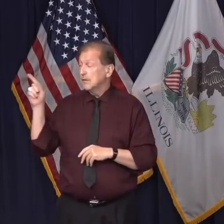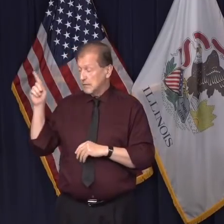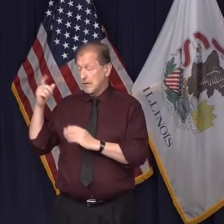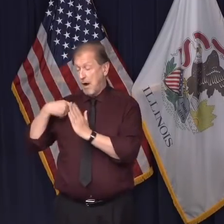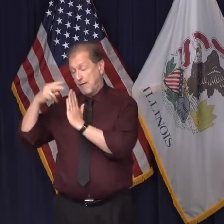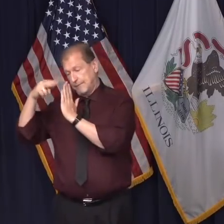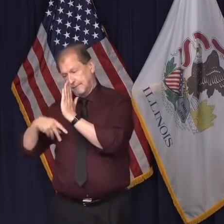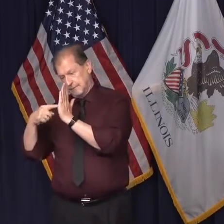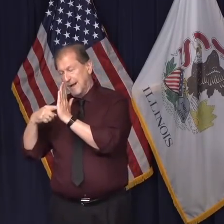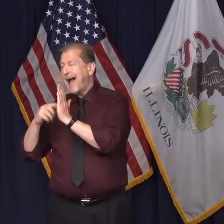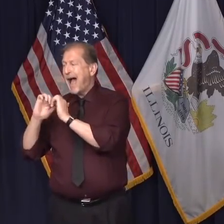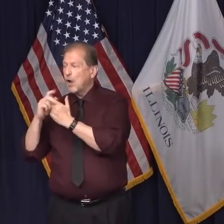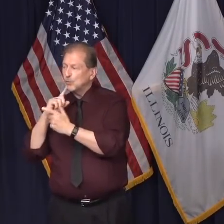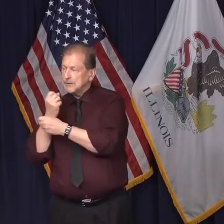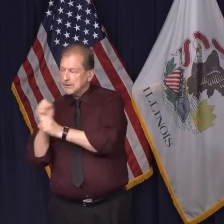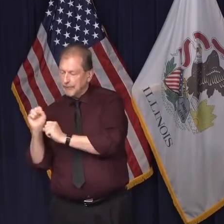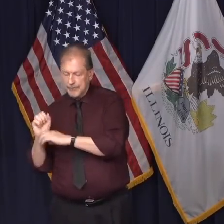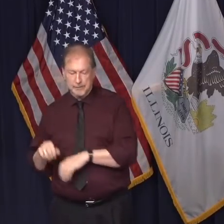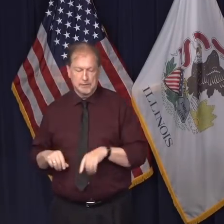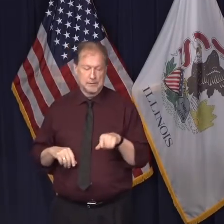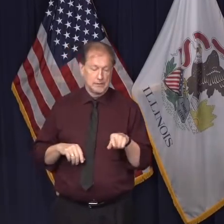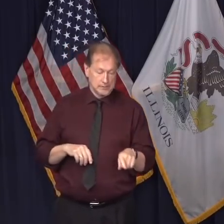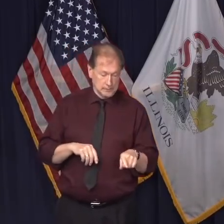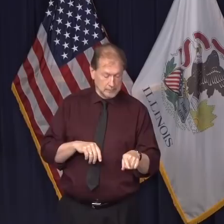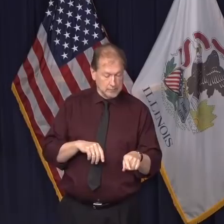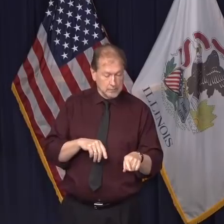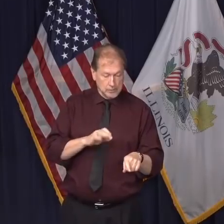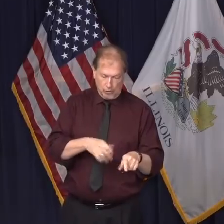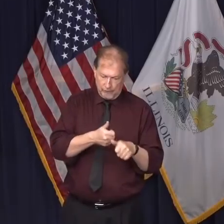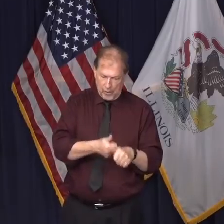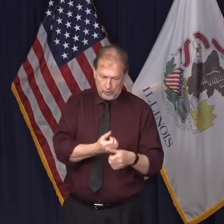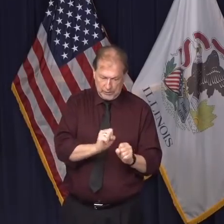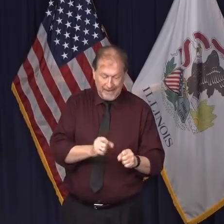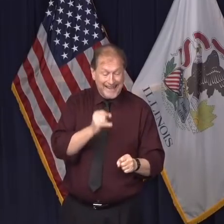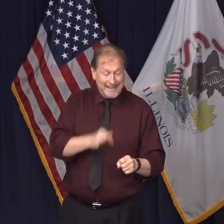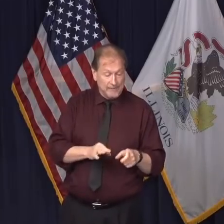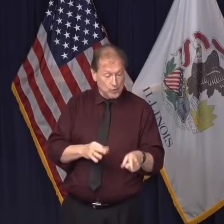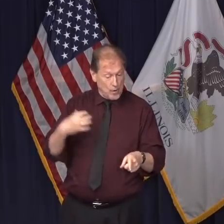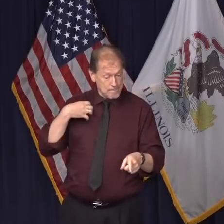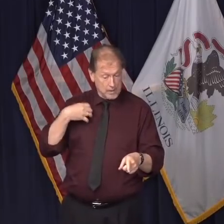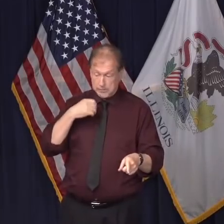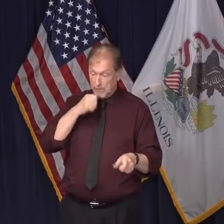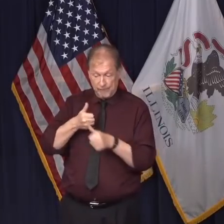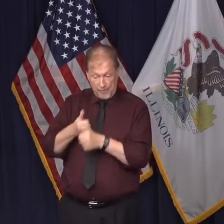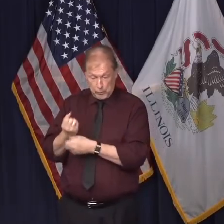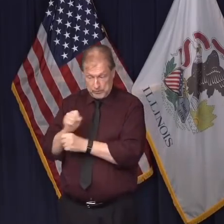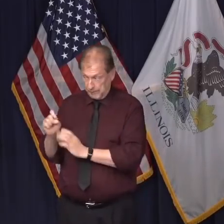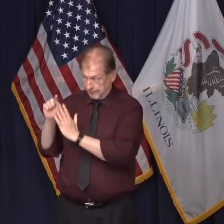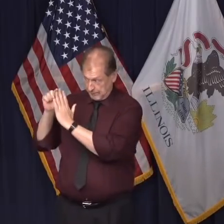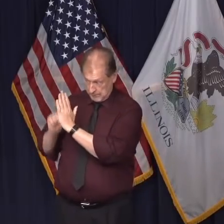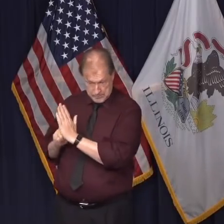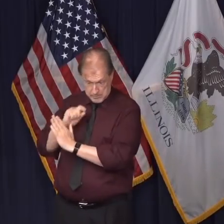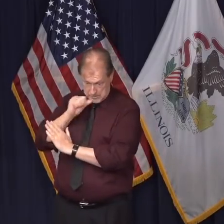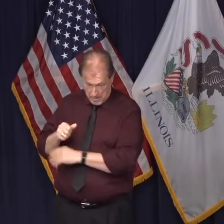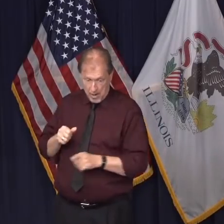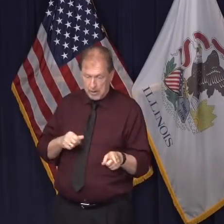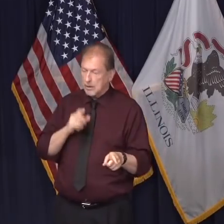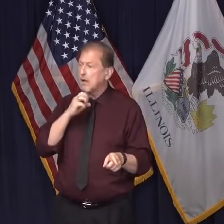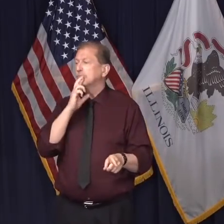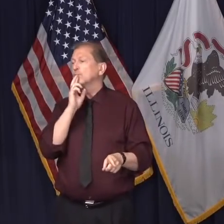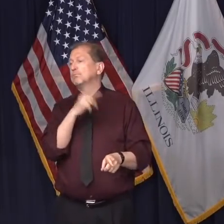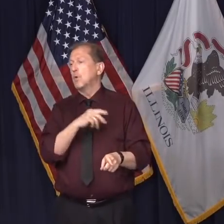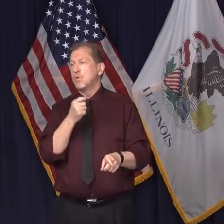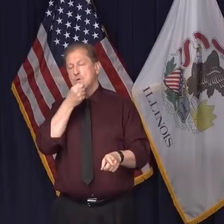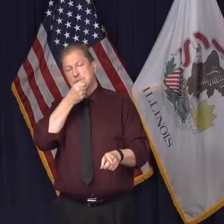that employers are not following that guidance should report that their employers are not following it. And of course, that should be